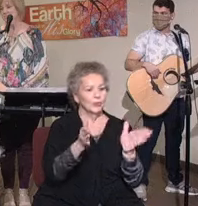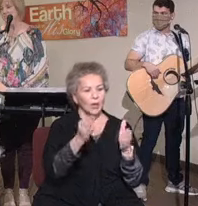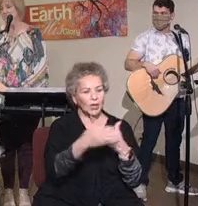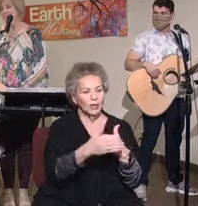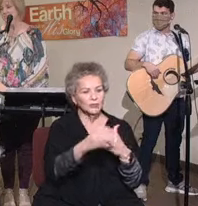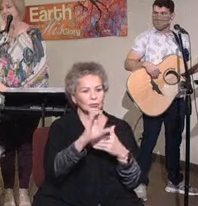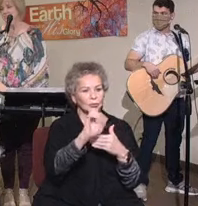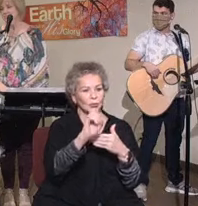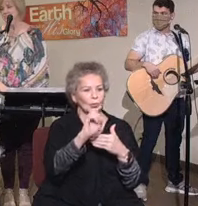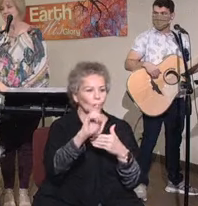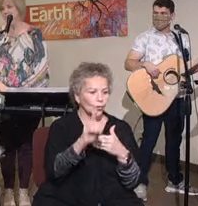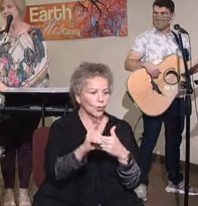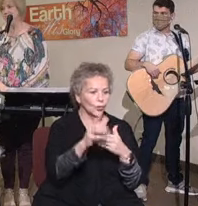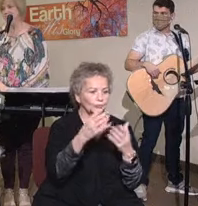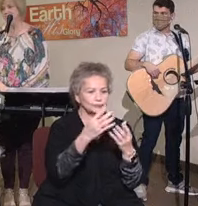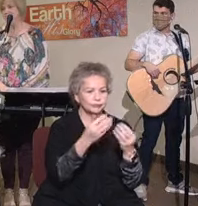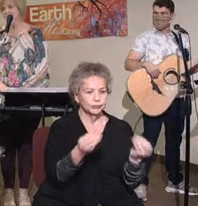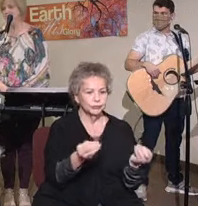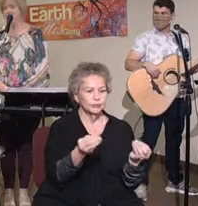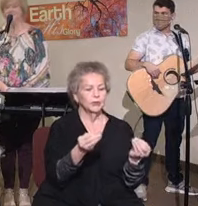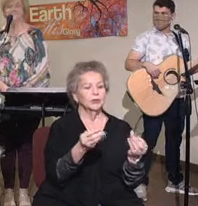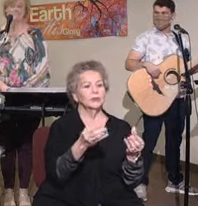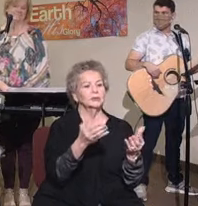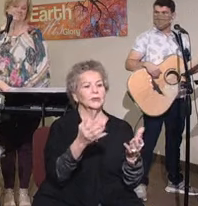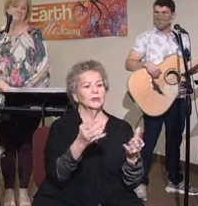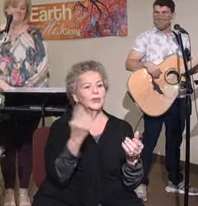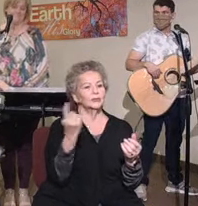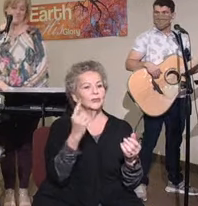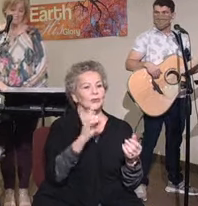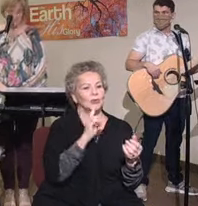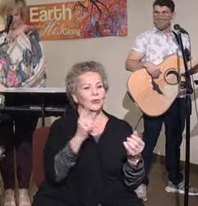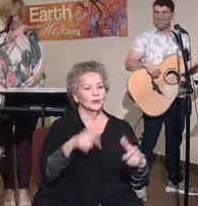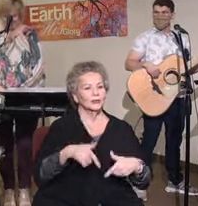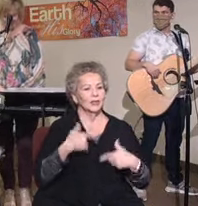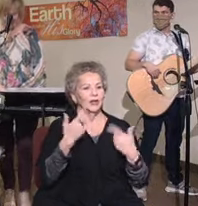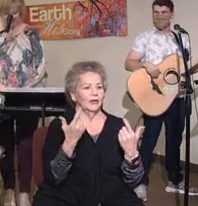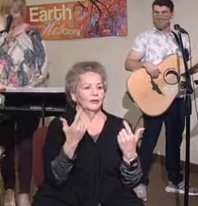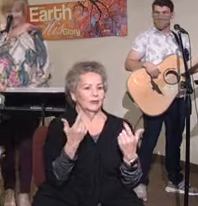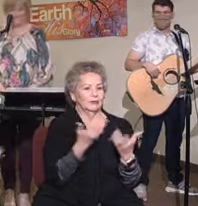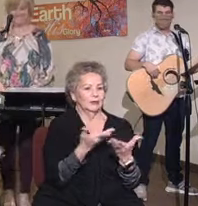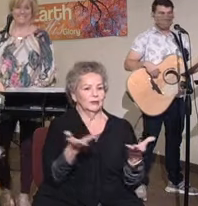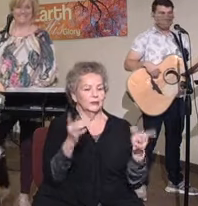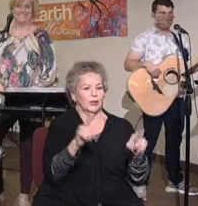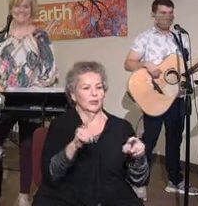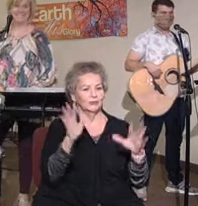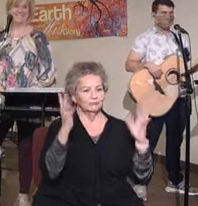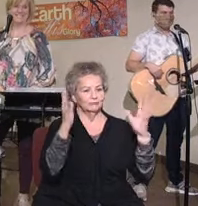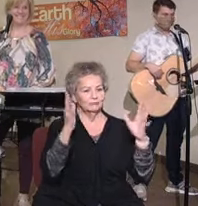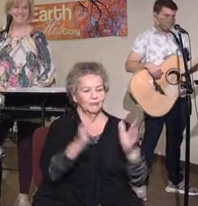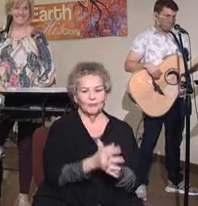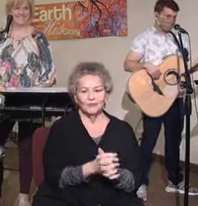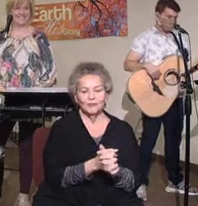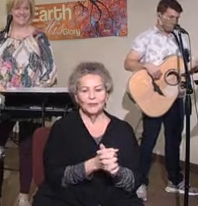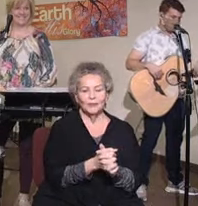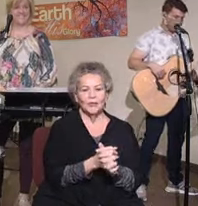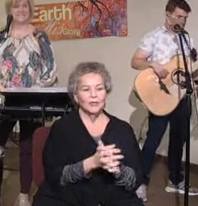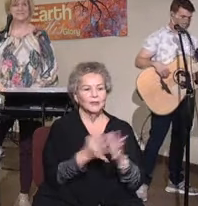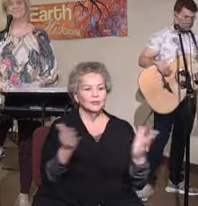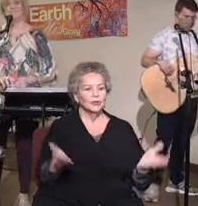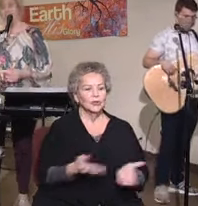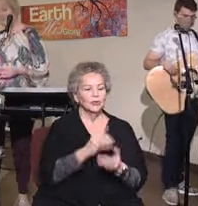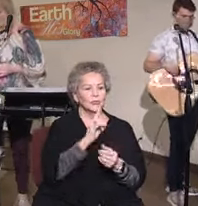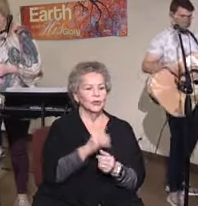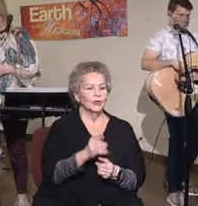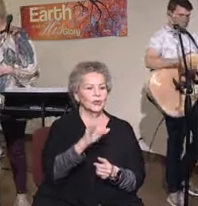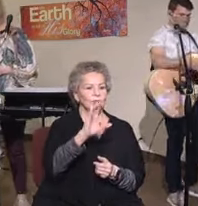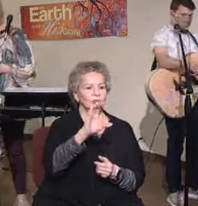went out. So that's just where we are today. It's live, folks. And it's live. Woohoo! So here we are. Colossians